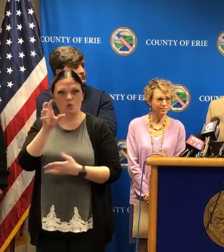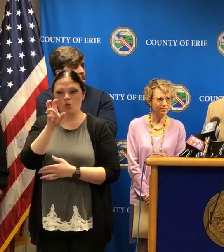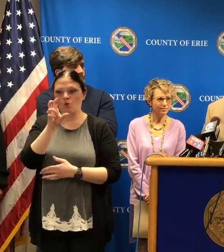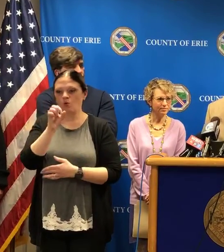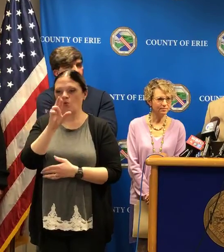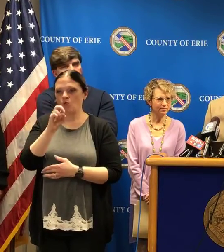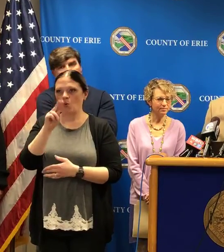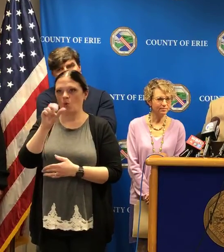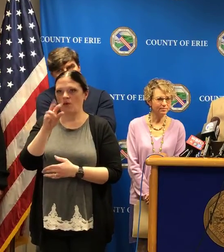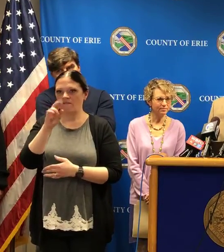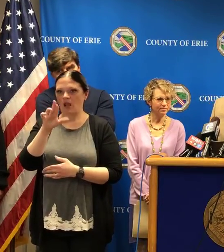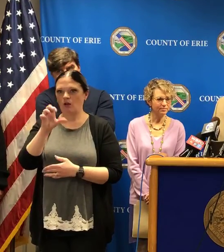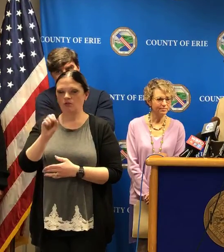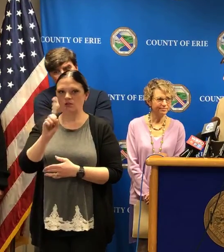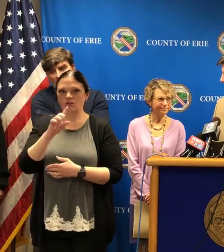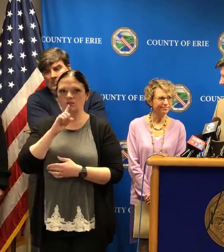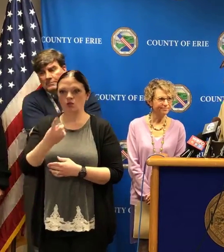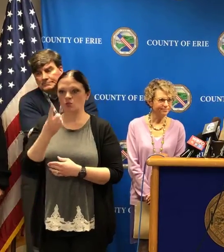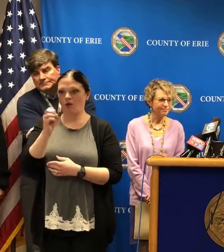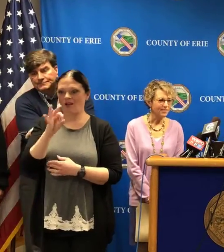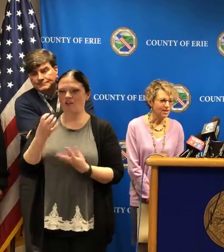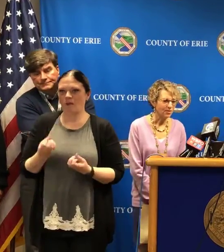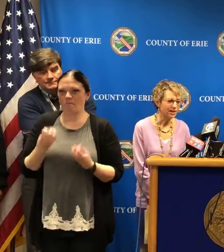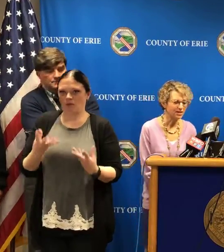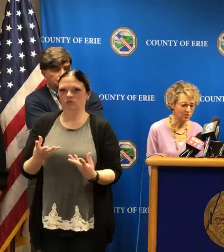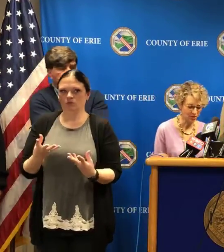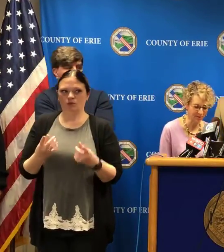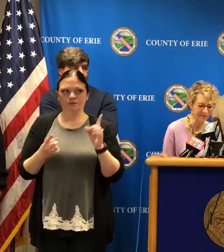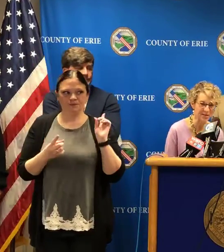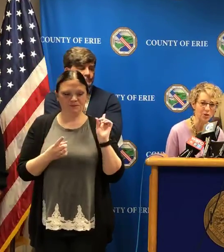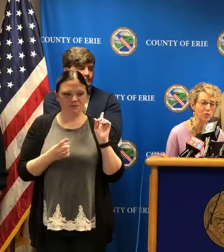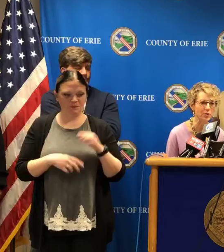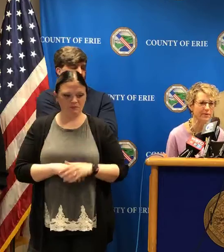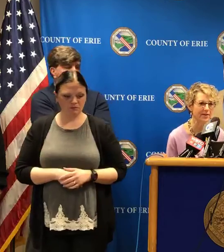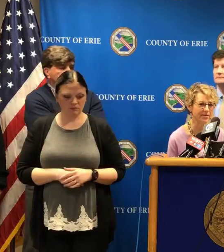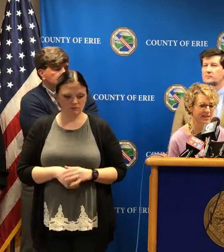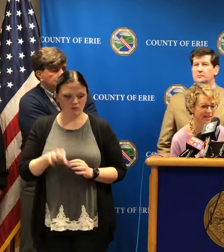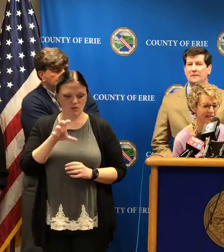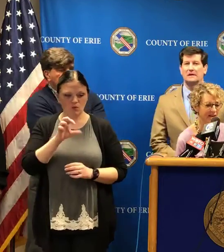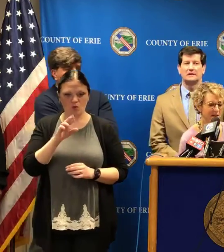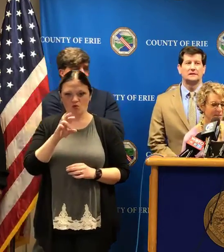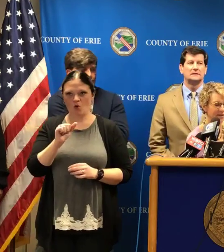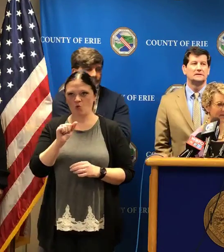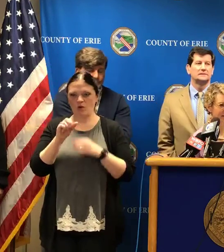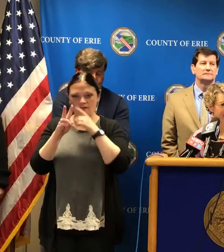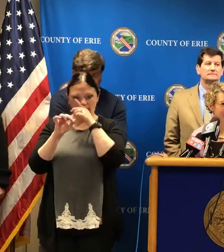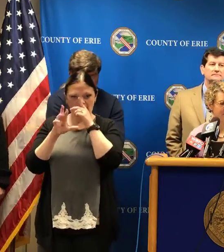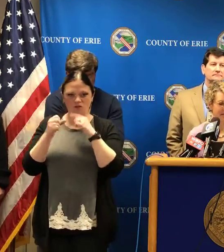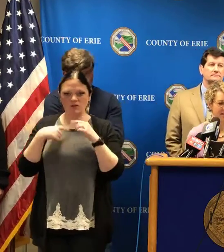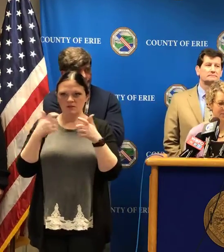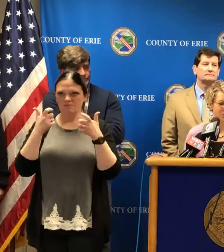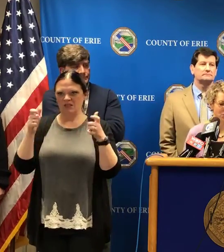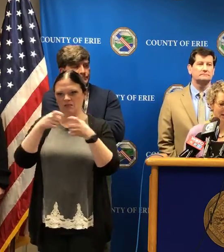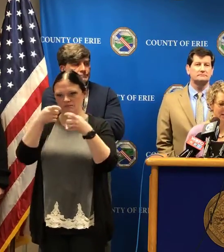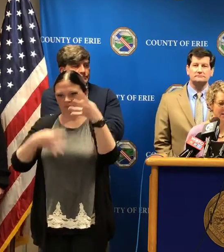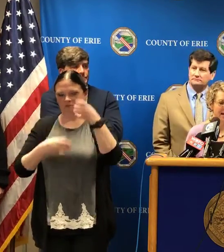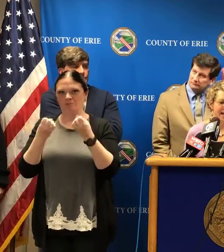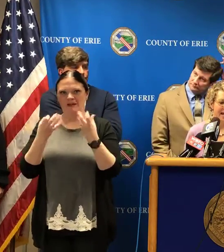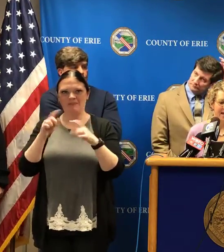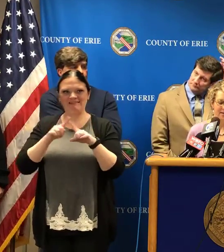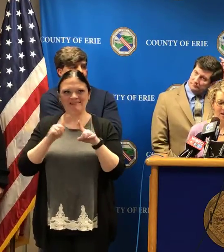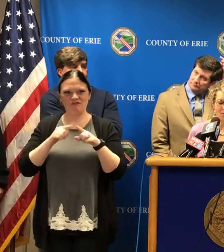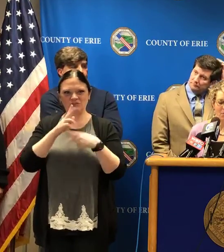coronavirus is one of multiple coronaviruses. So, Doc? Right. So, the coronavirus has a big family. There are many different